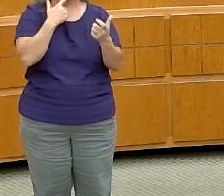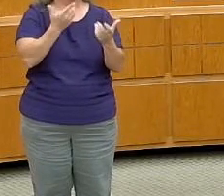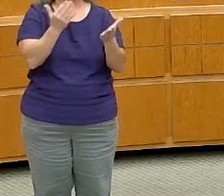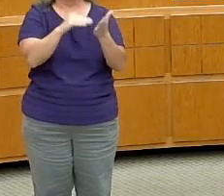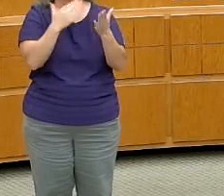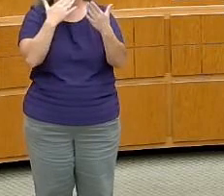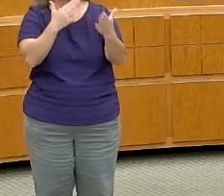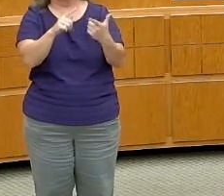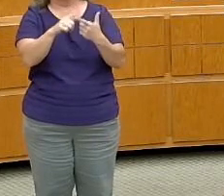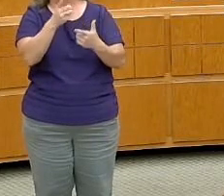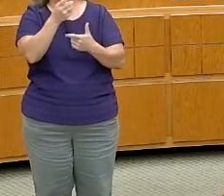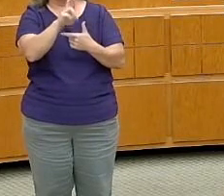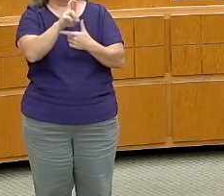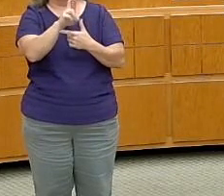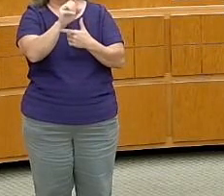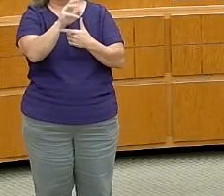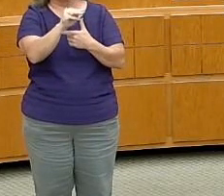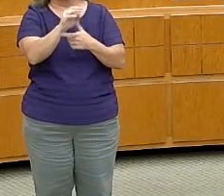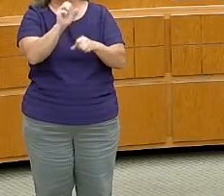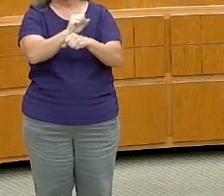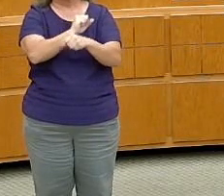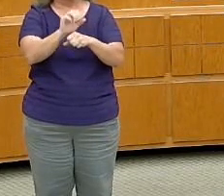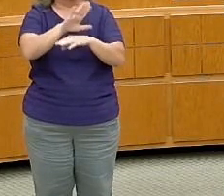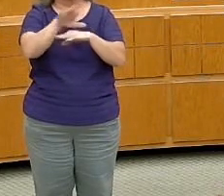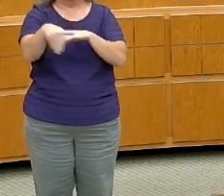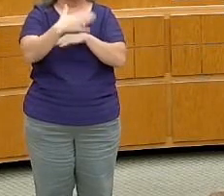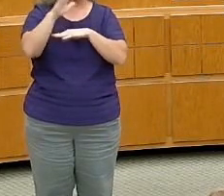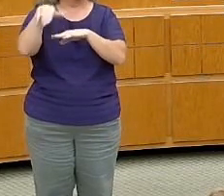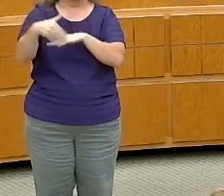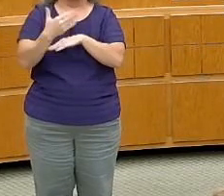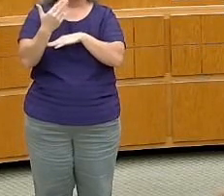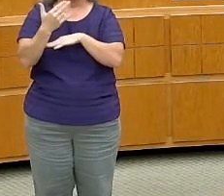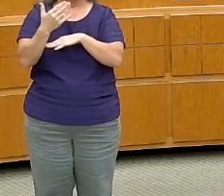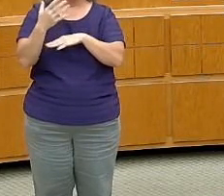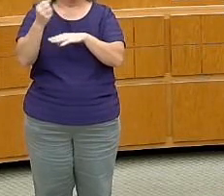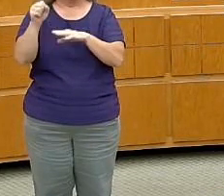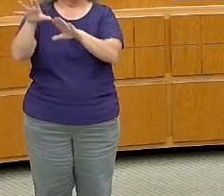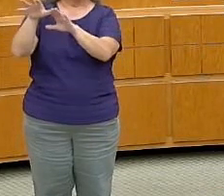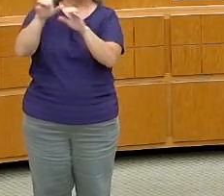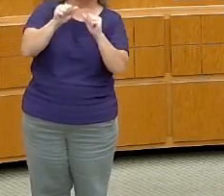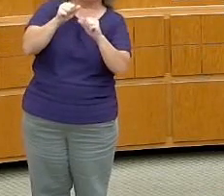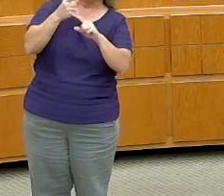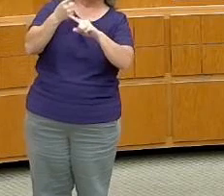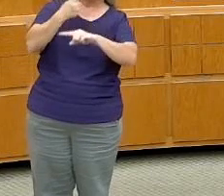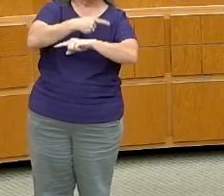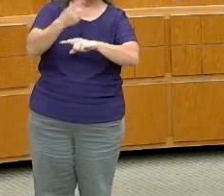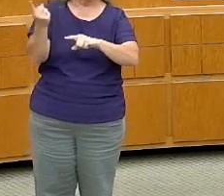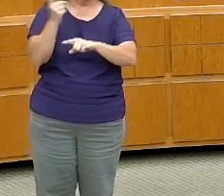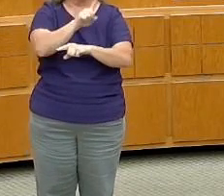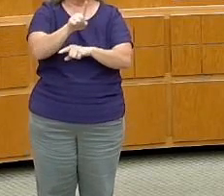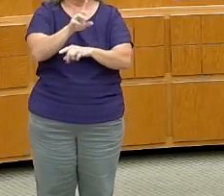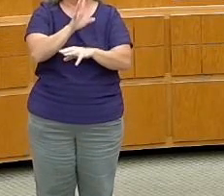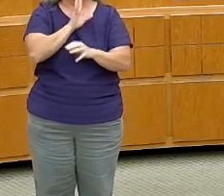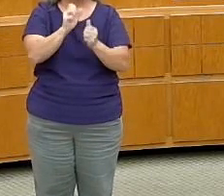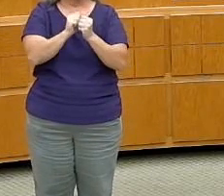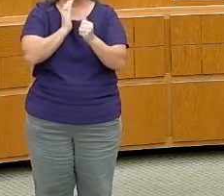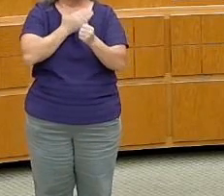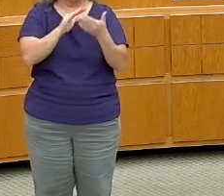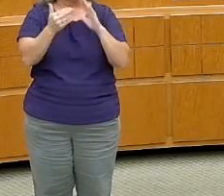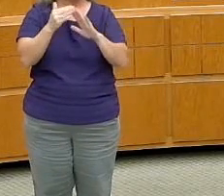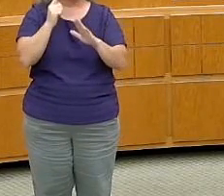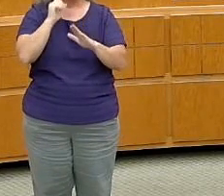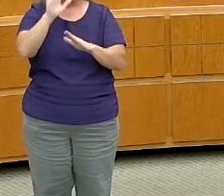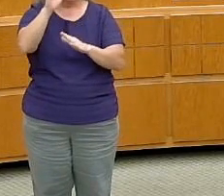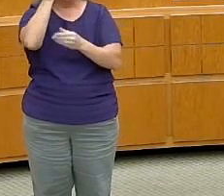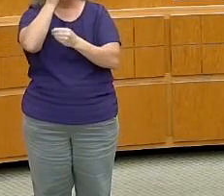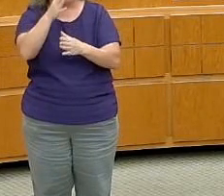He's working pretty much around the clock as well. And he broke away today to come and talk to the community. We think his information was valuable.